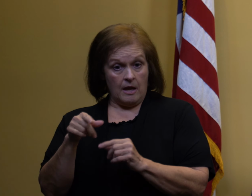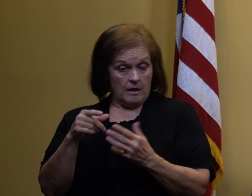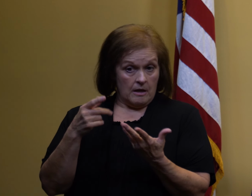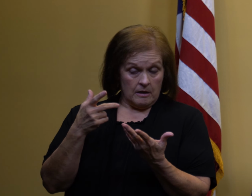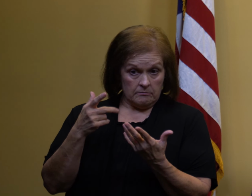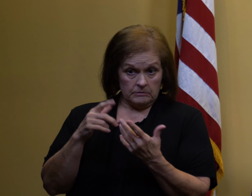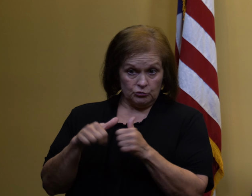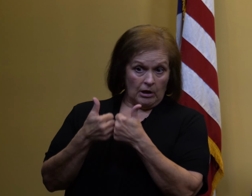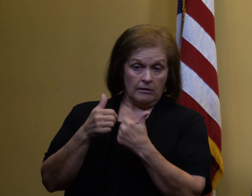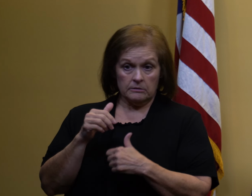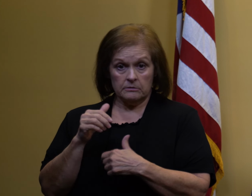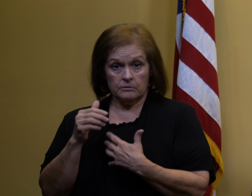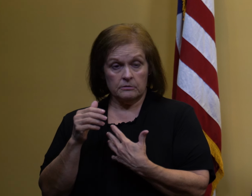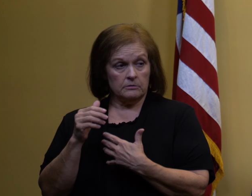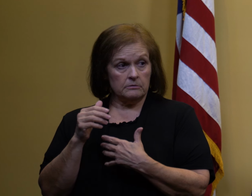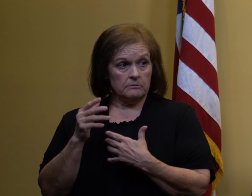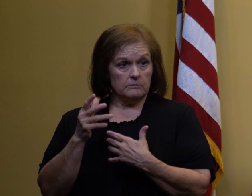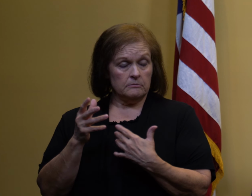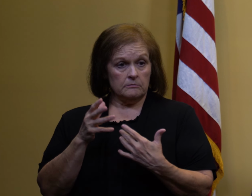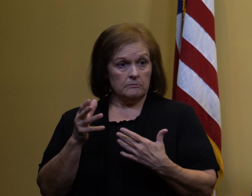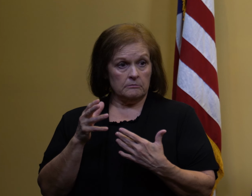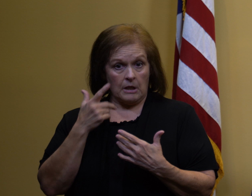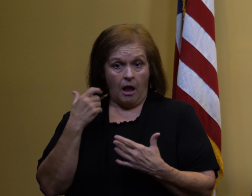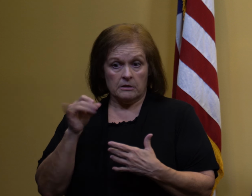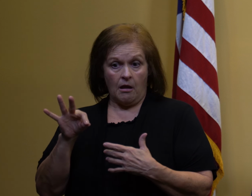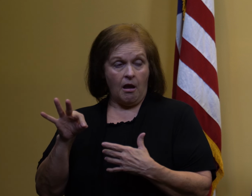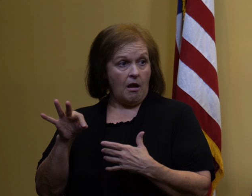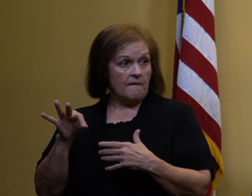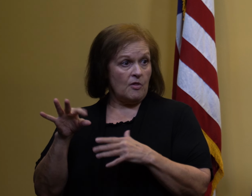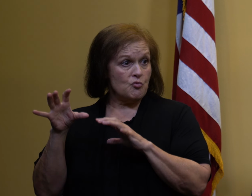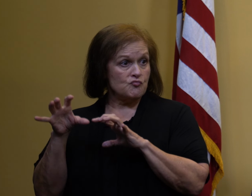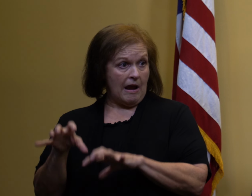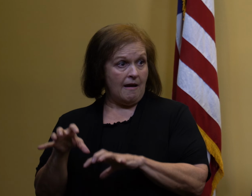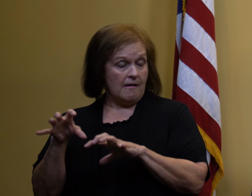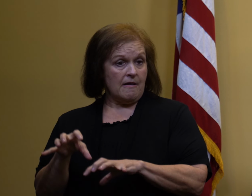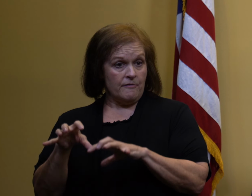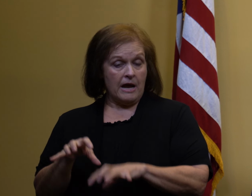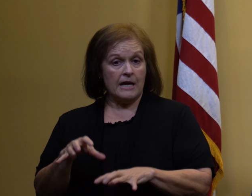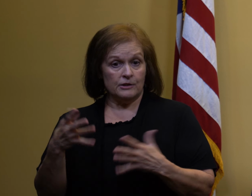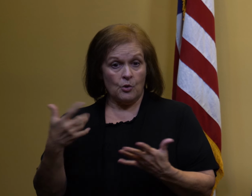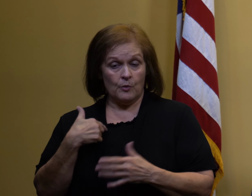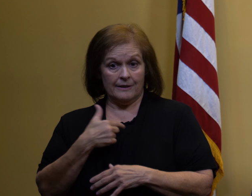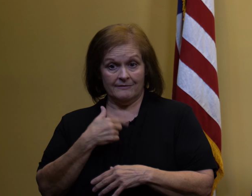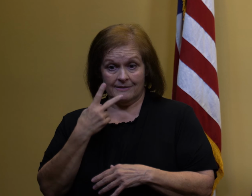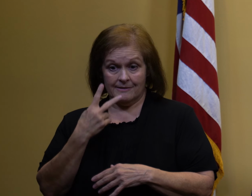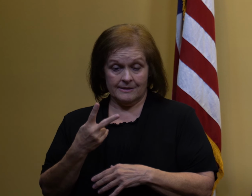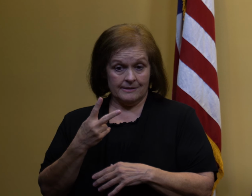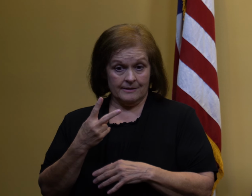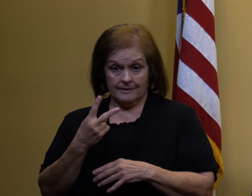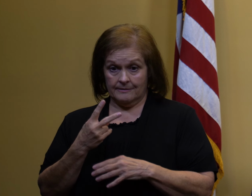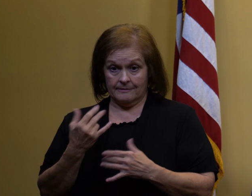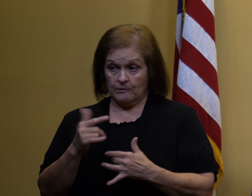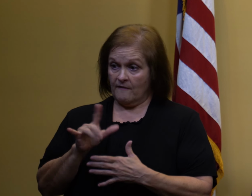challenged, I would say, by this rain event. And so we've seen over the past 24